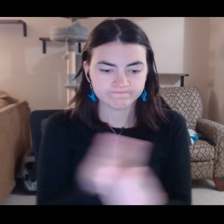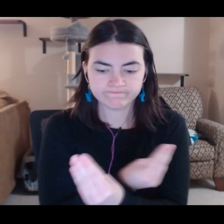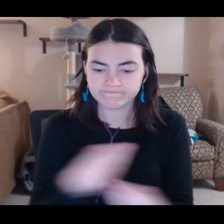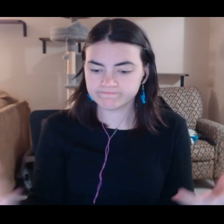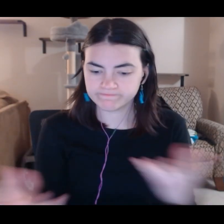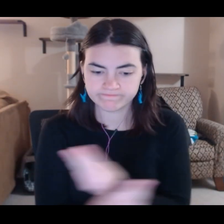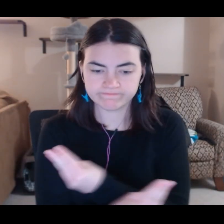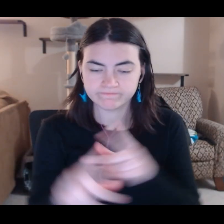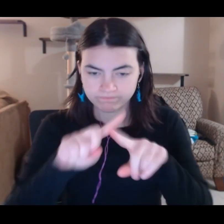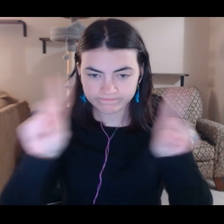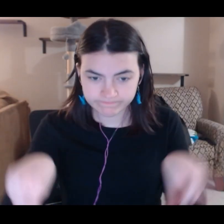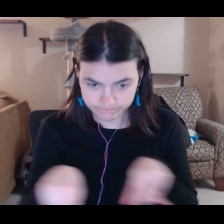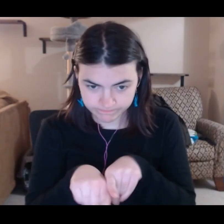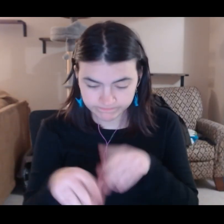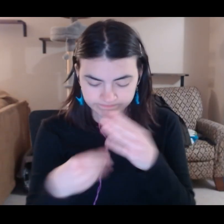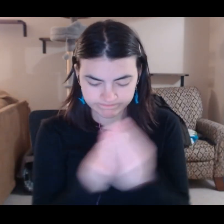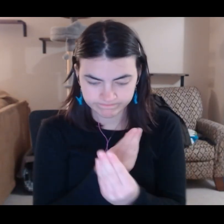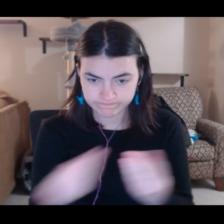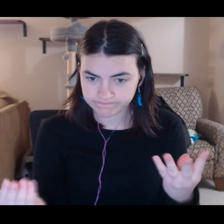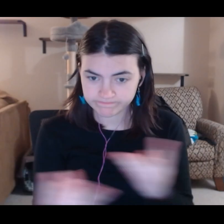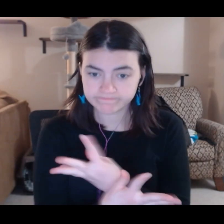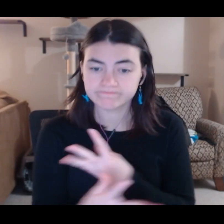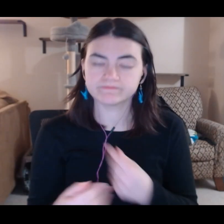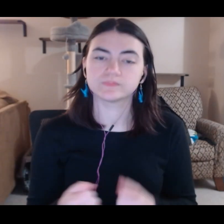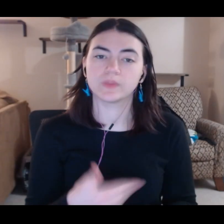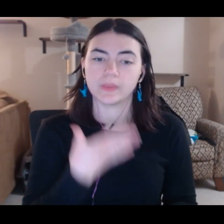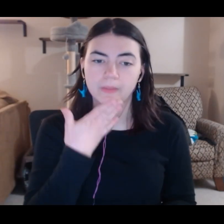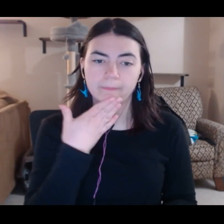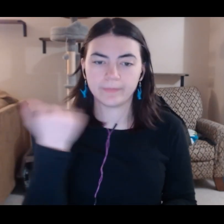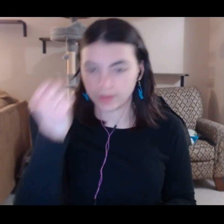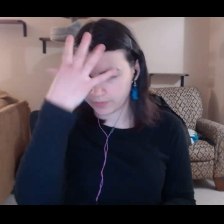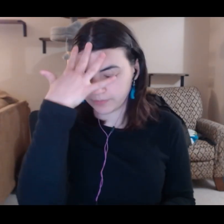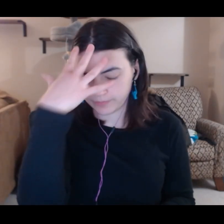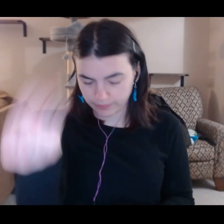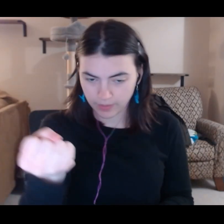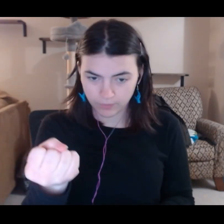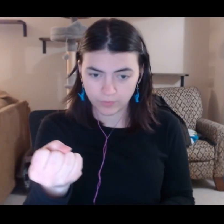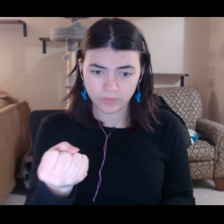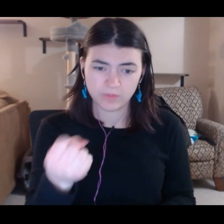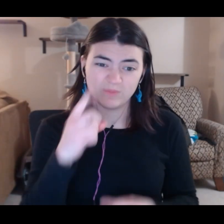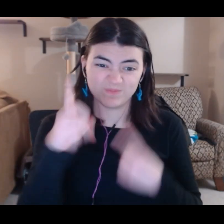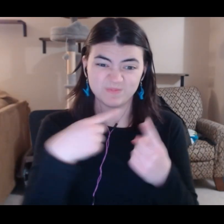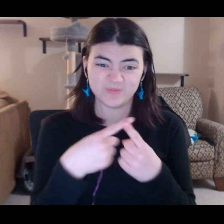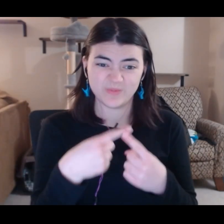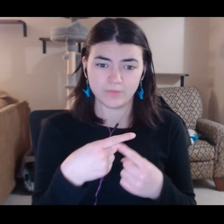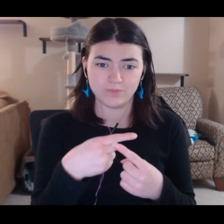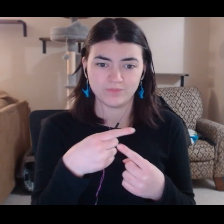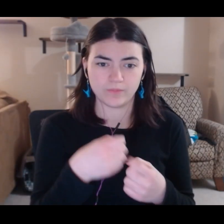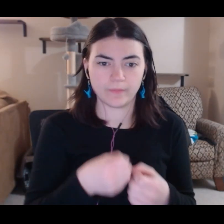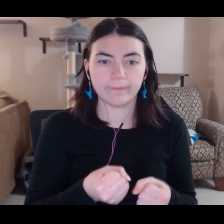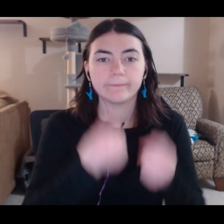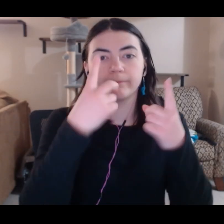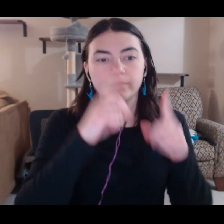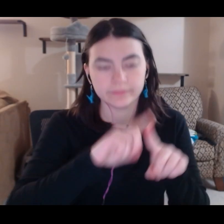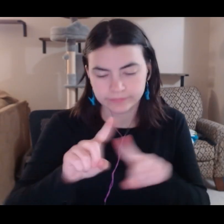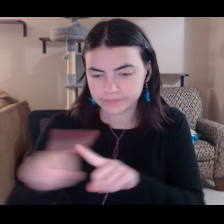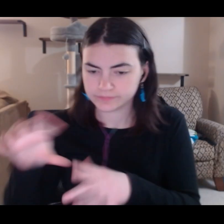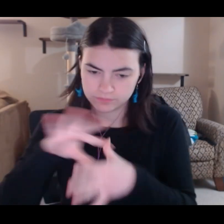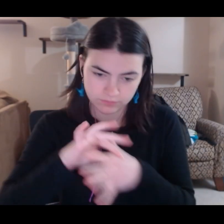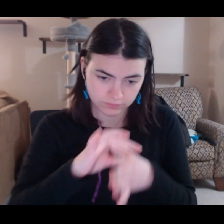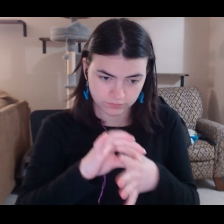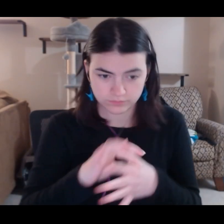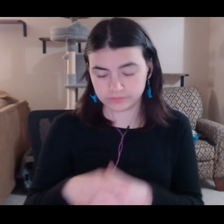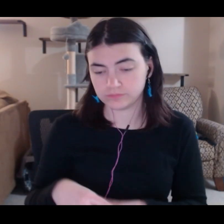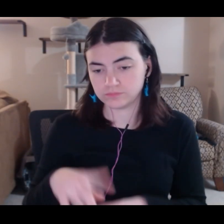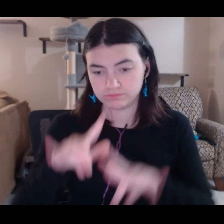single session can lead to better retention than practicing a single skill or topic at a time. One hypothesis of why